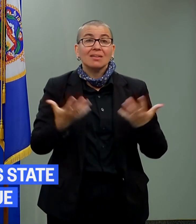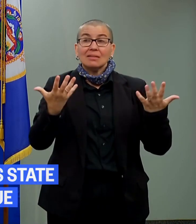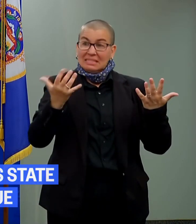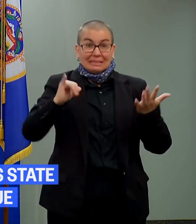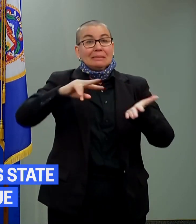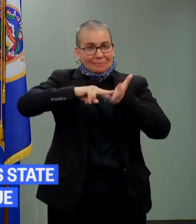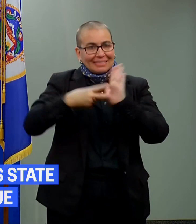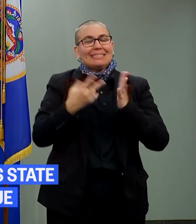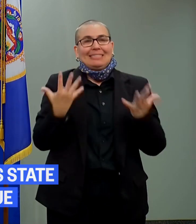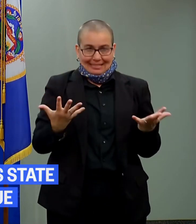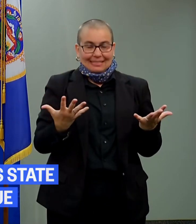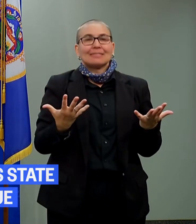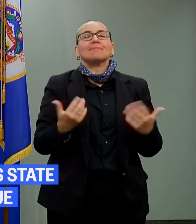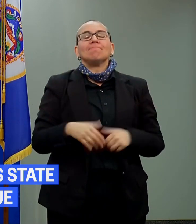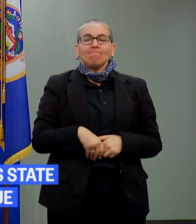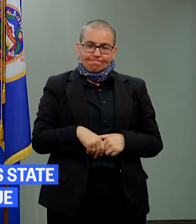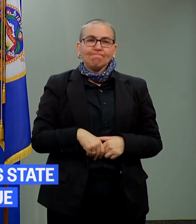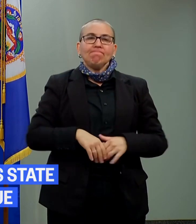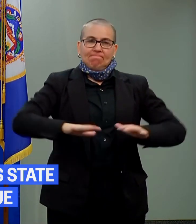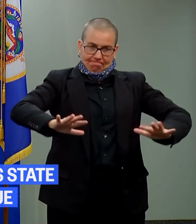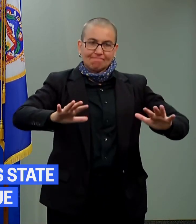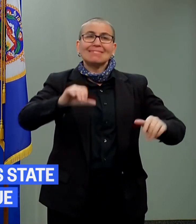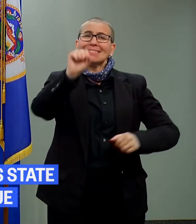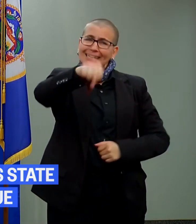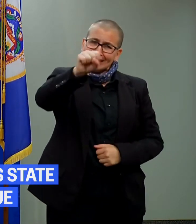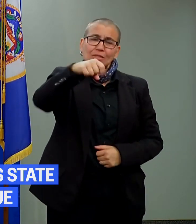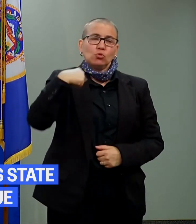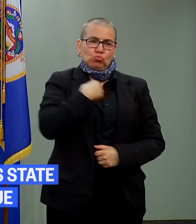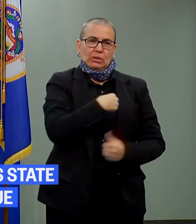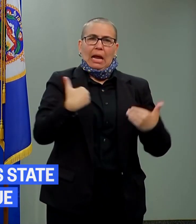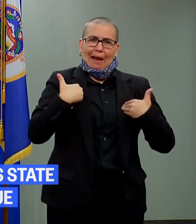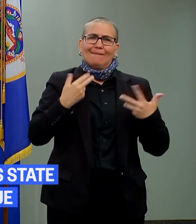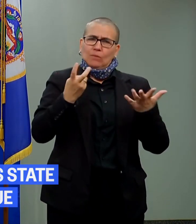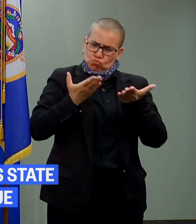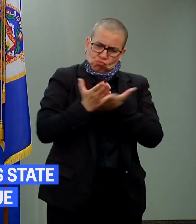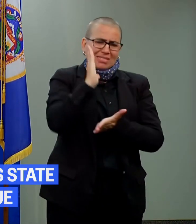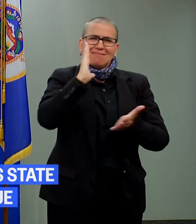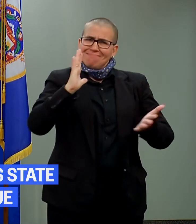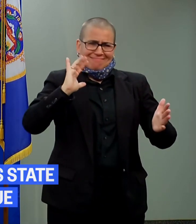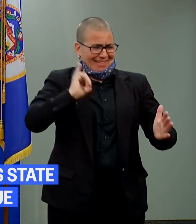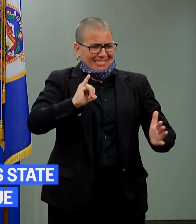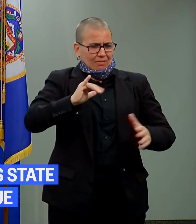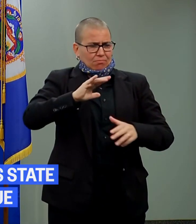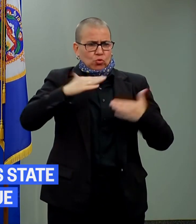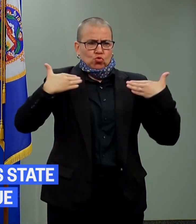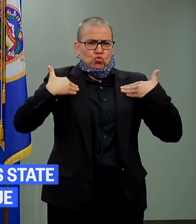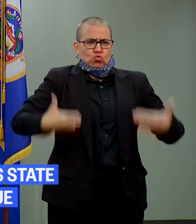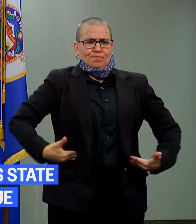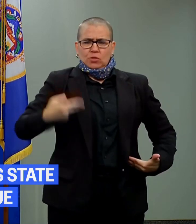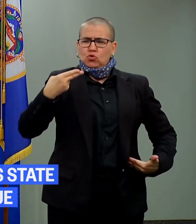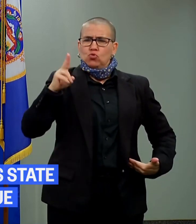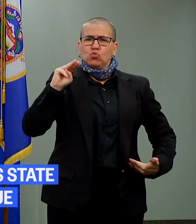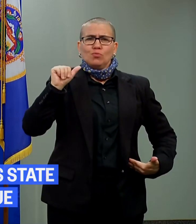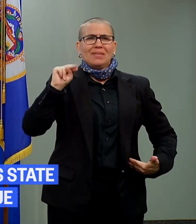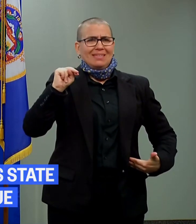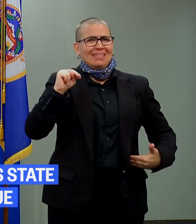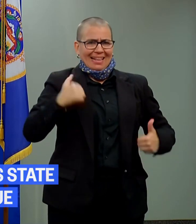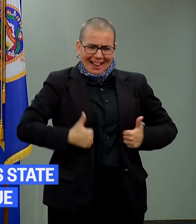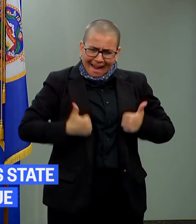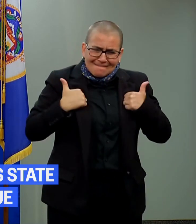That doesn't mean there's not real anger. And that doesn't mean that our residents are happy with what